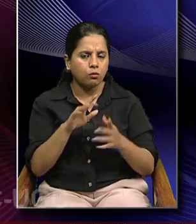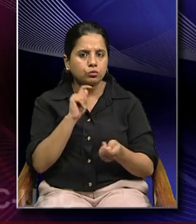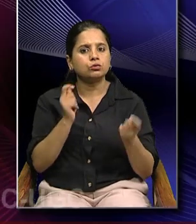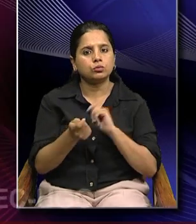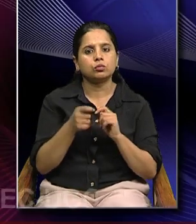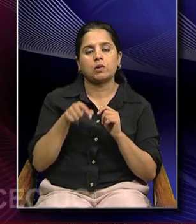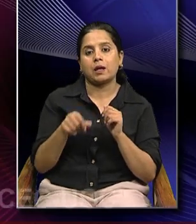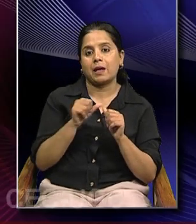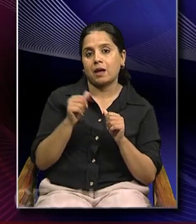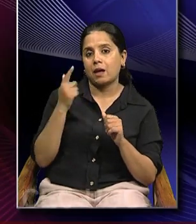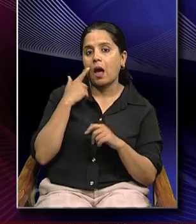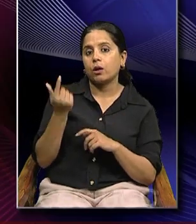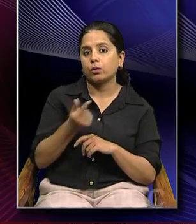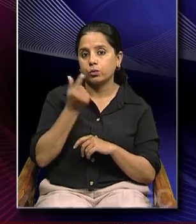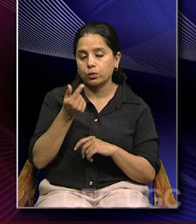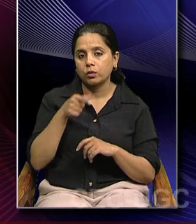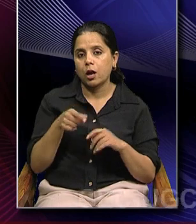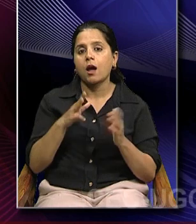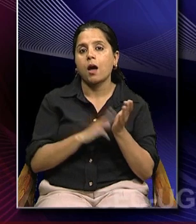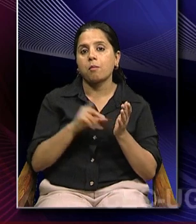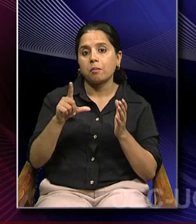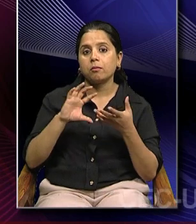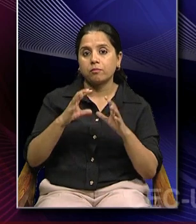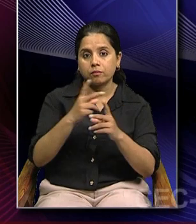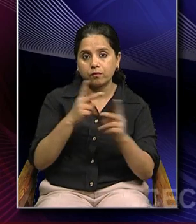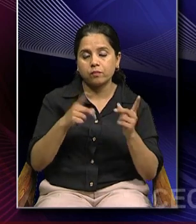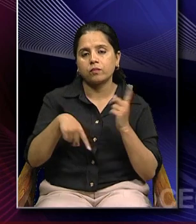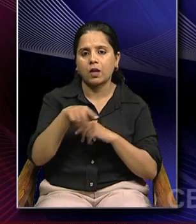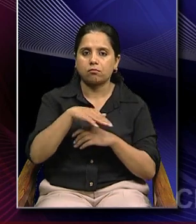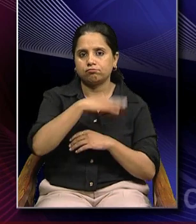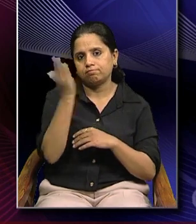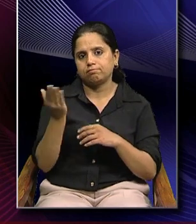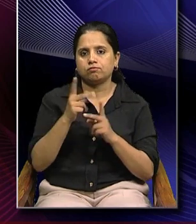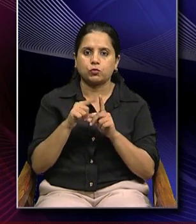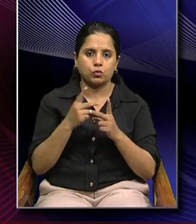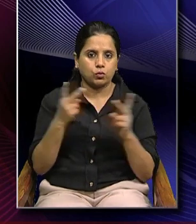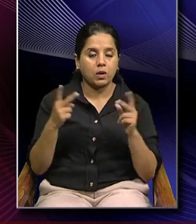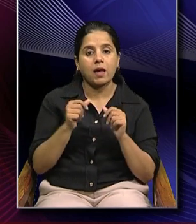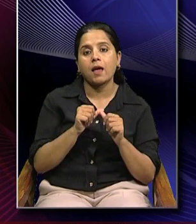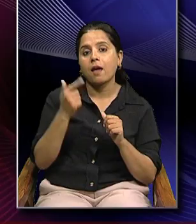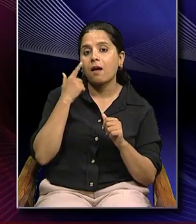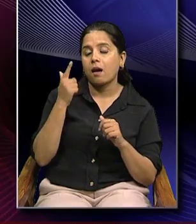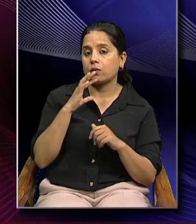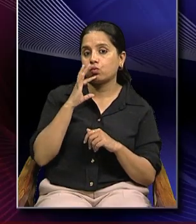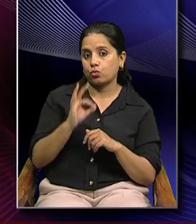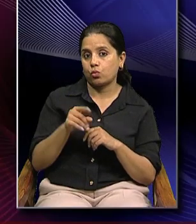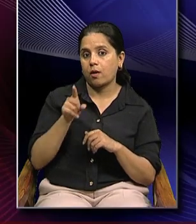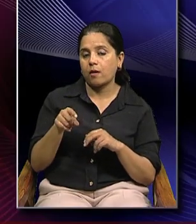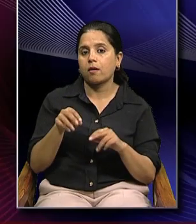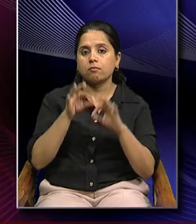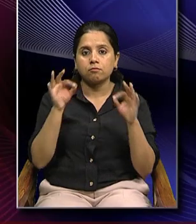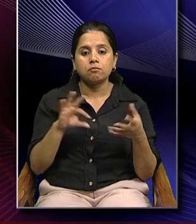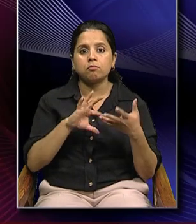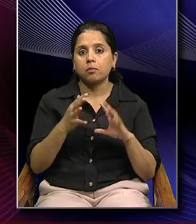of artificial intelligence and machine learning is actually the order of the day. So, AI has actually formed an